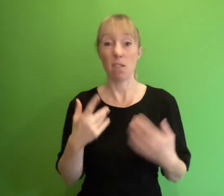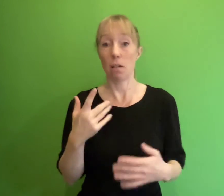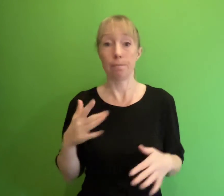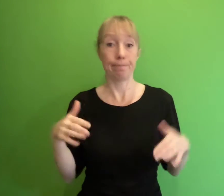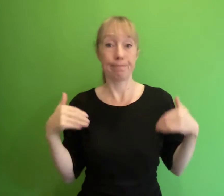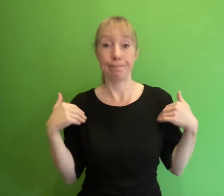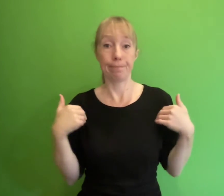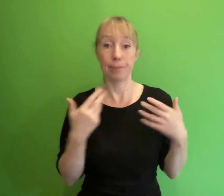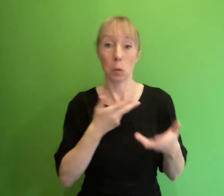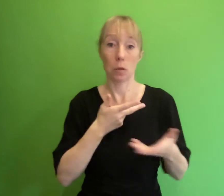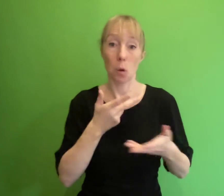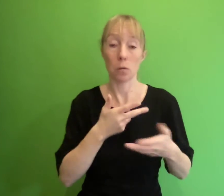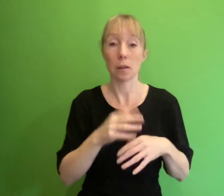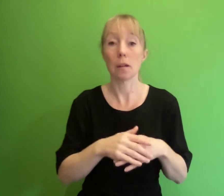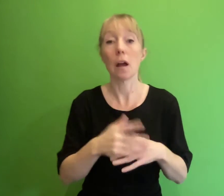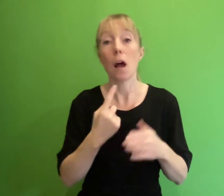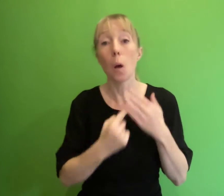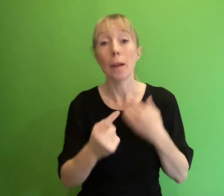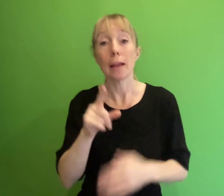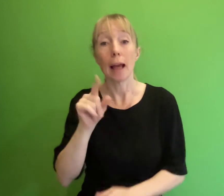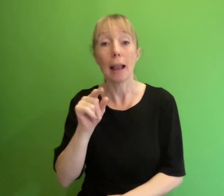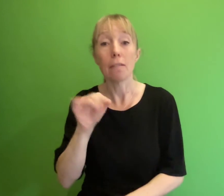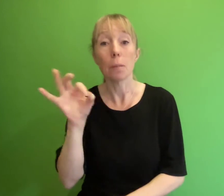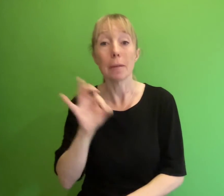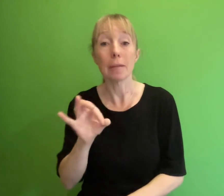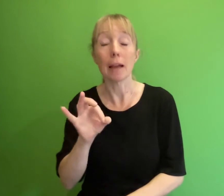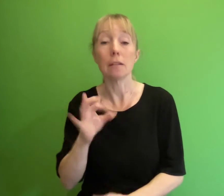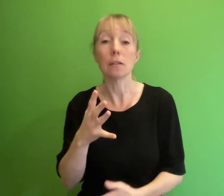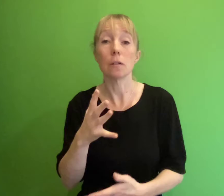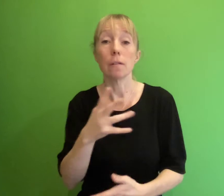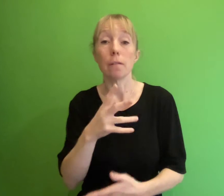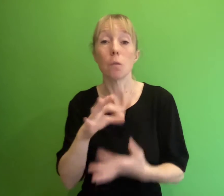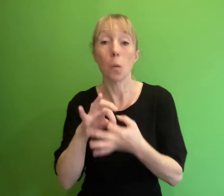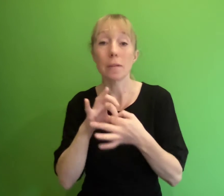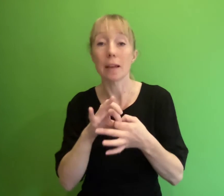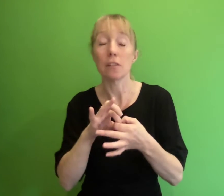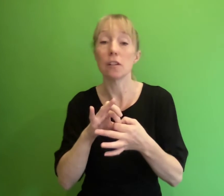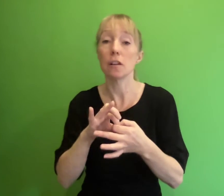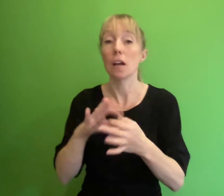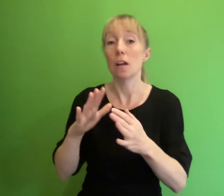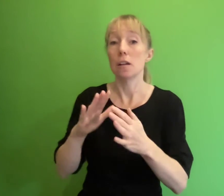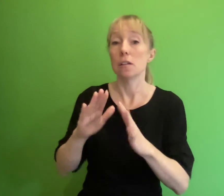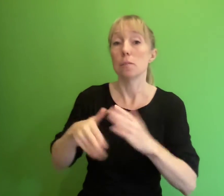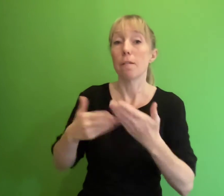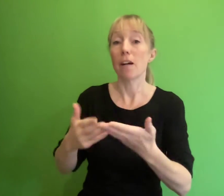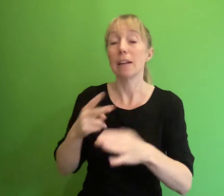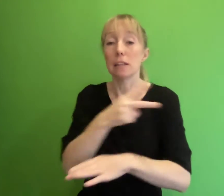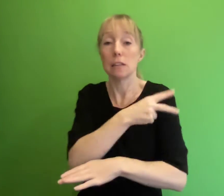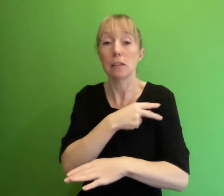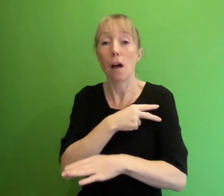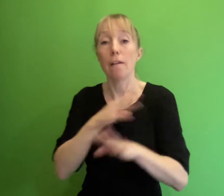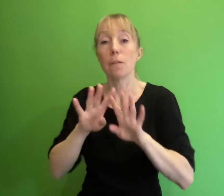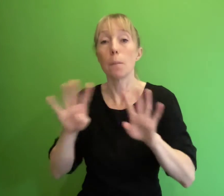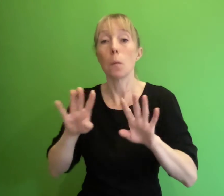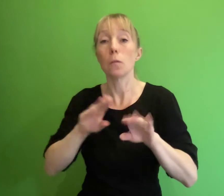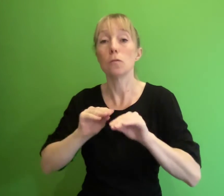Only 11% of organisations have provided staff and board training on inclusion and access, and